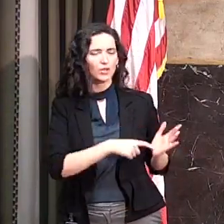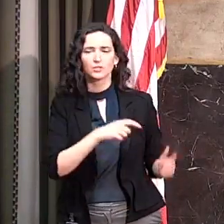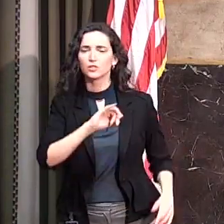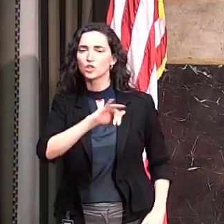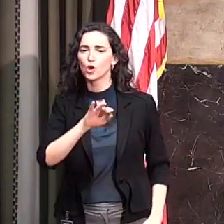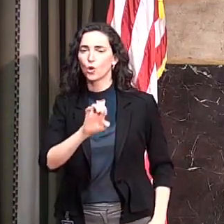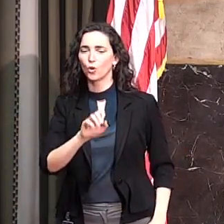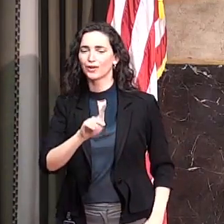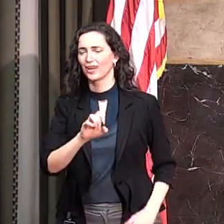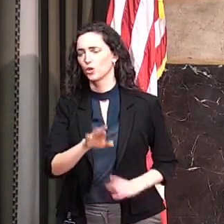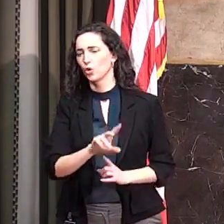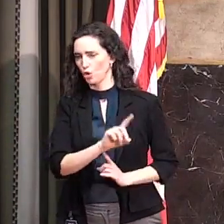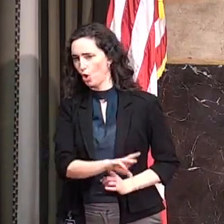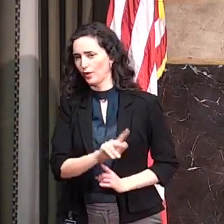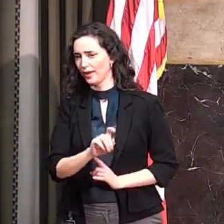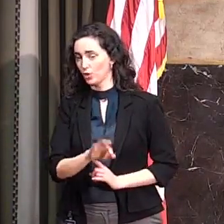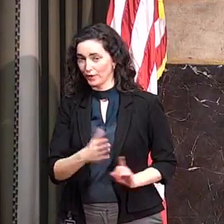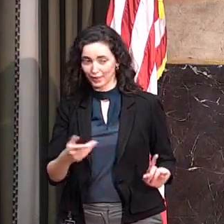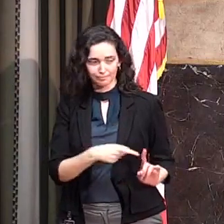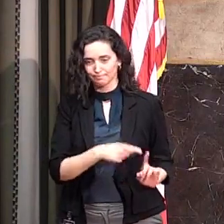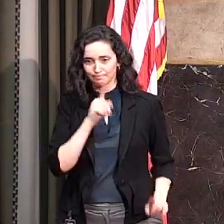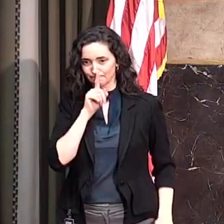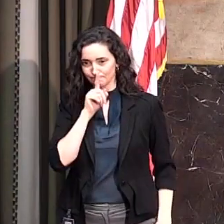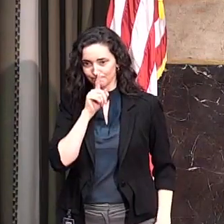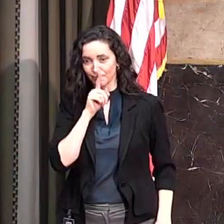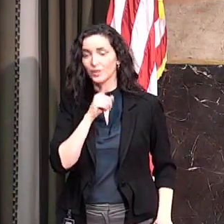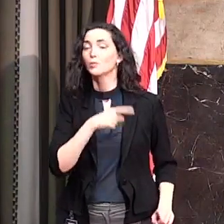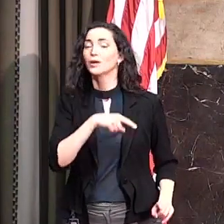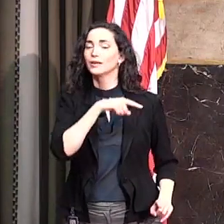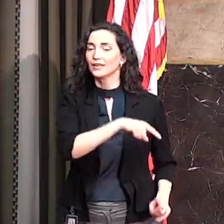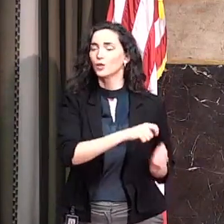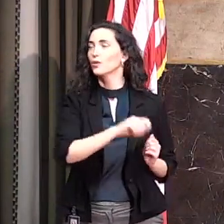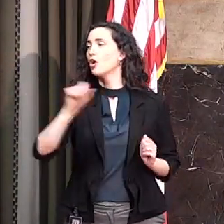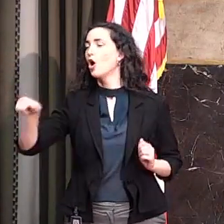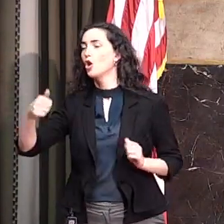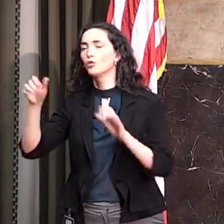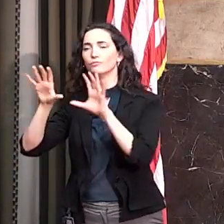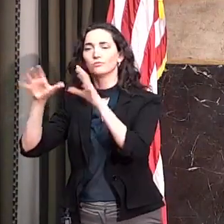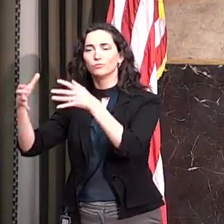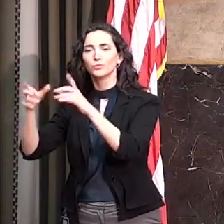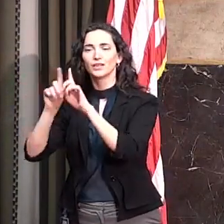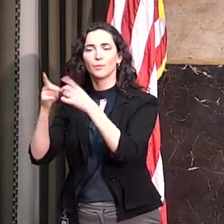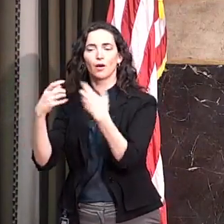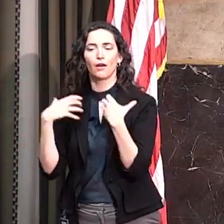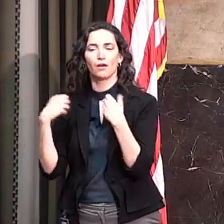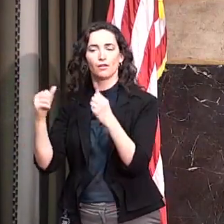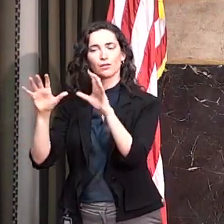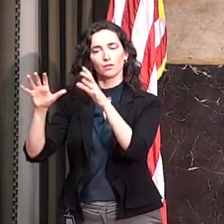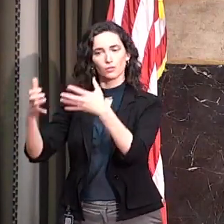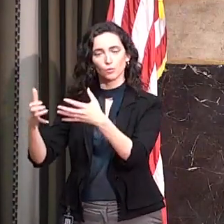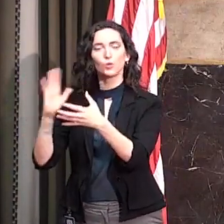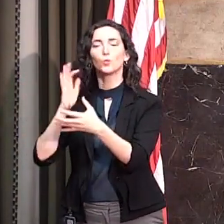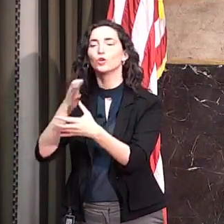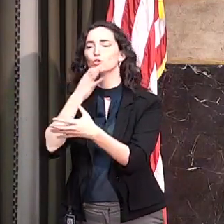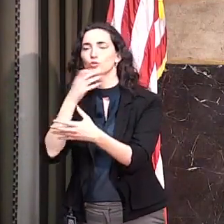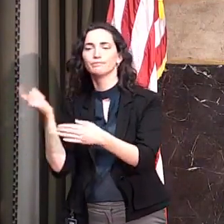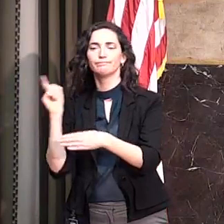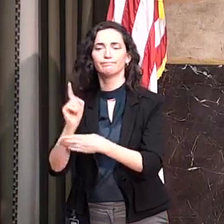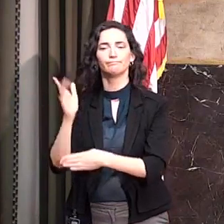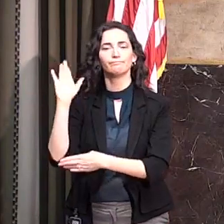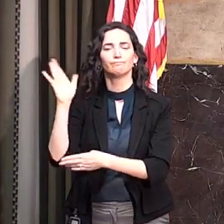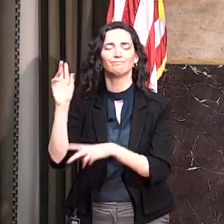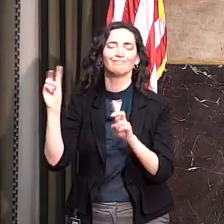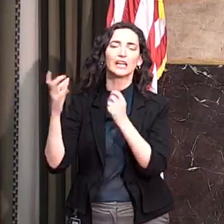here with me today, but he and others from the Department of Health will be holding a special technical briefing